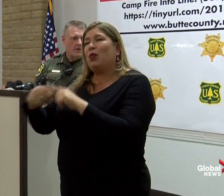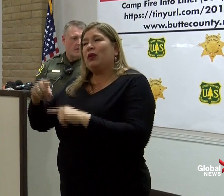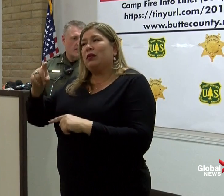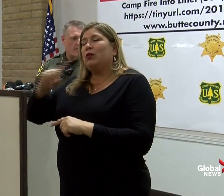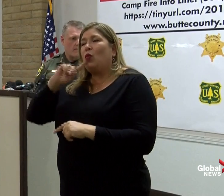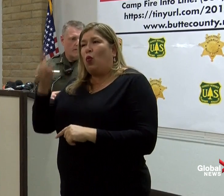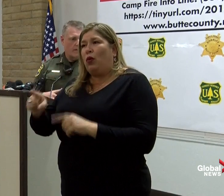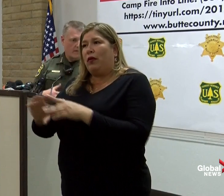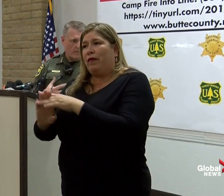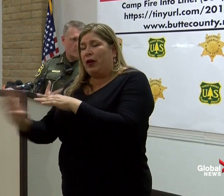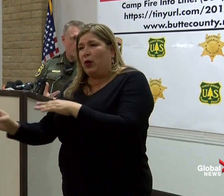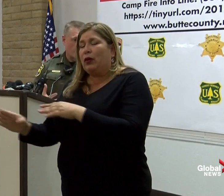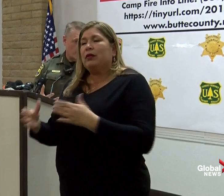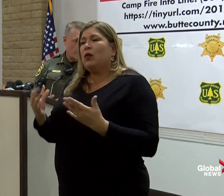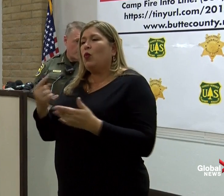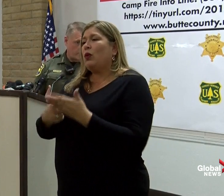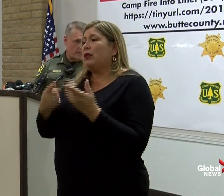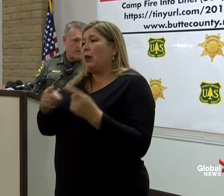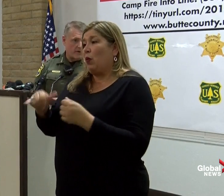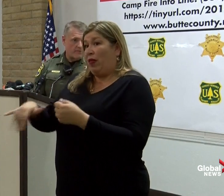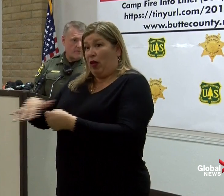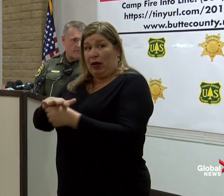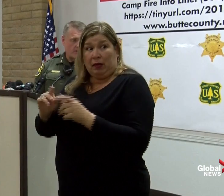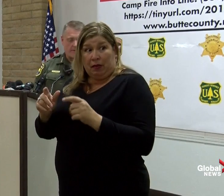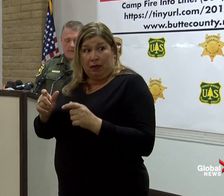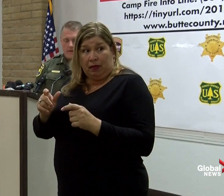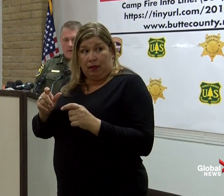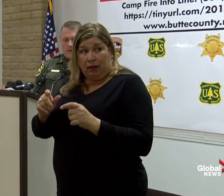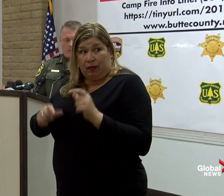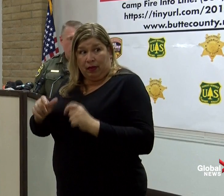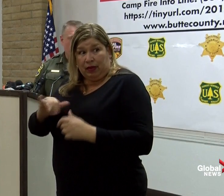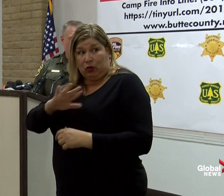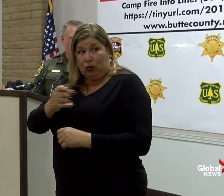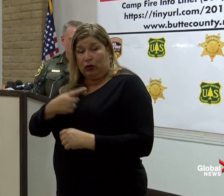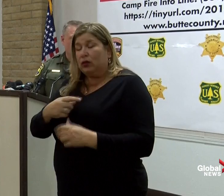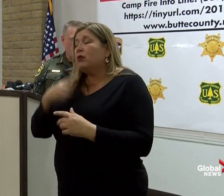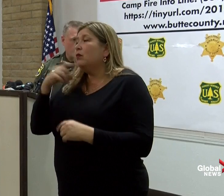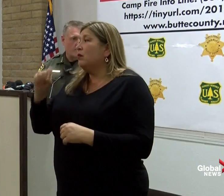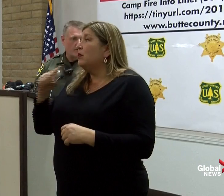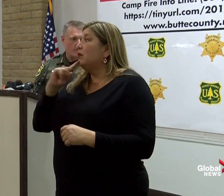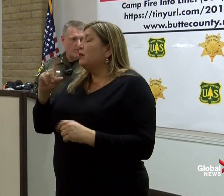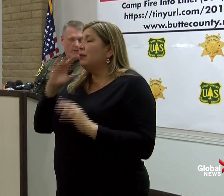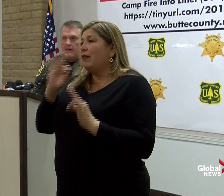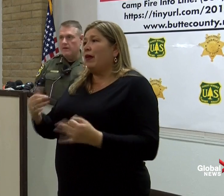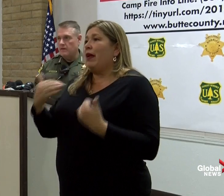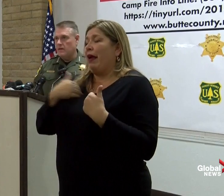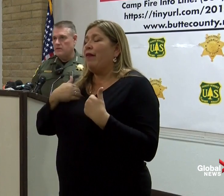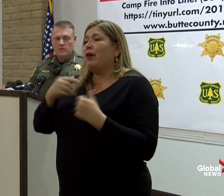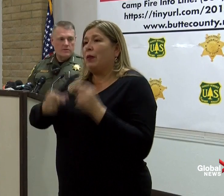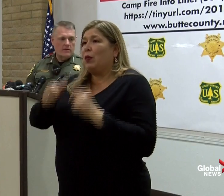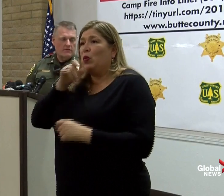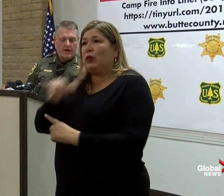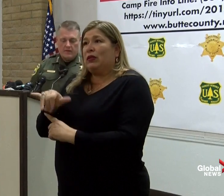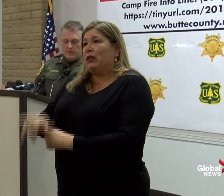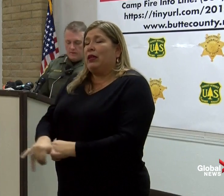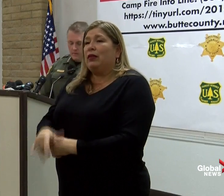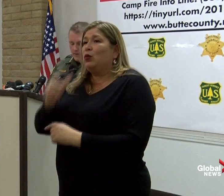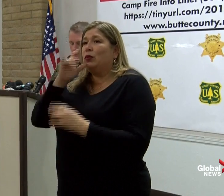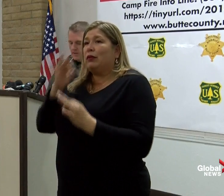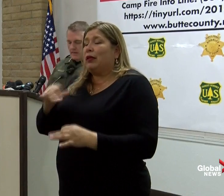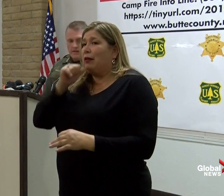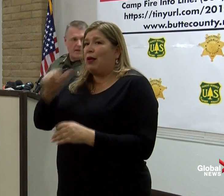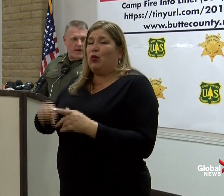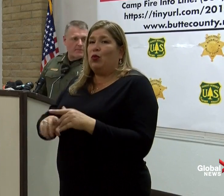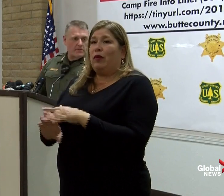given, and kind of what's going on with them. Is that a fair? Right. Fair, Totally okay. fair, yeah. Well, there were certainly people who remained and chose not to evacuate.